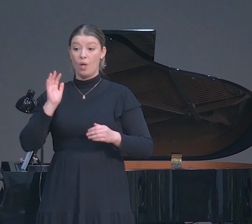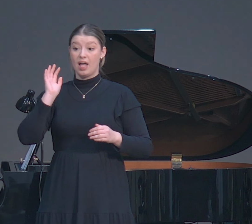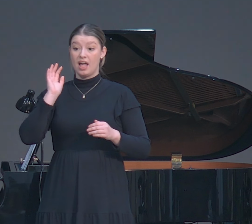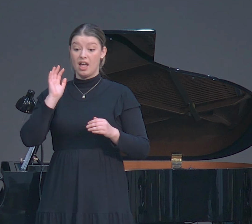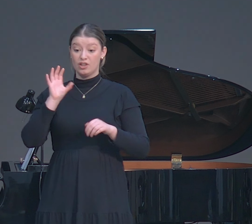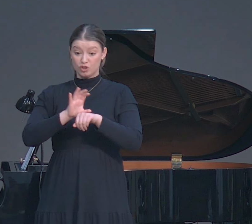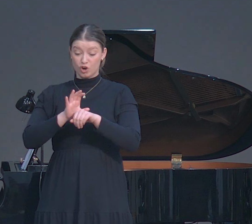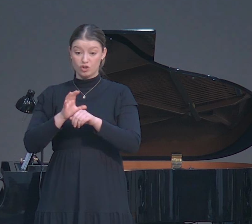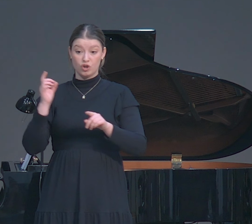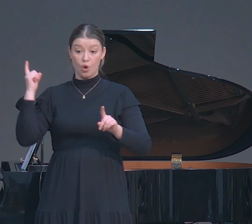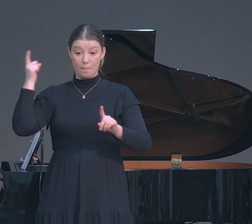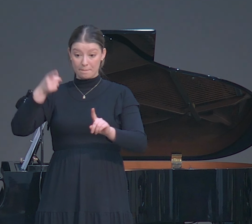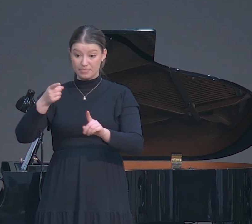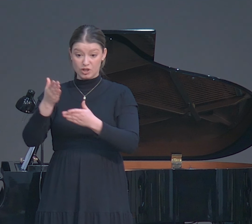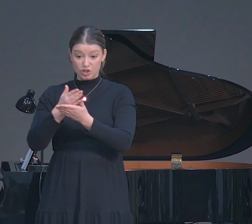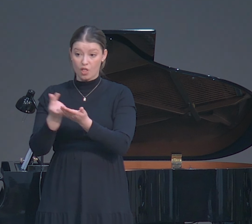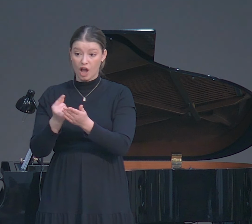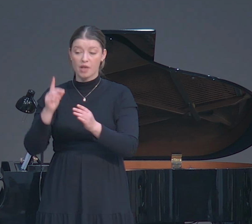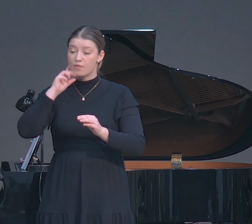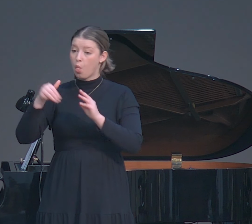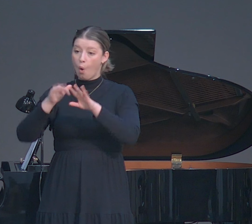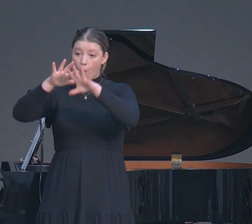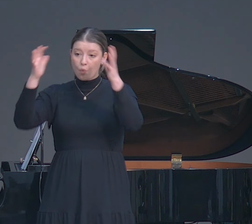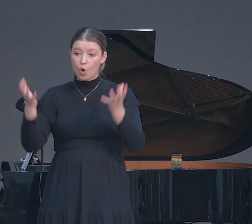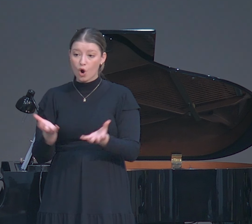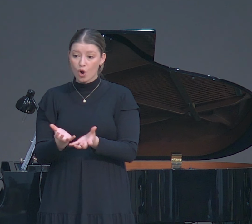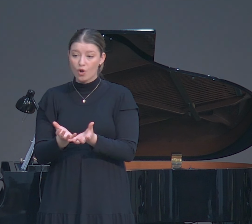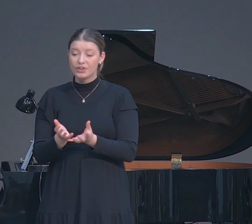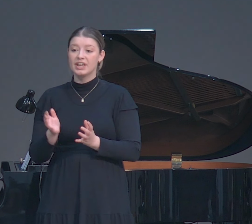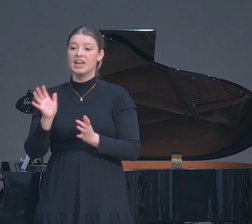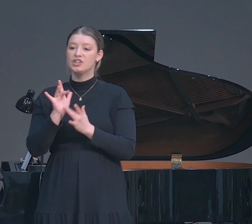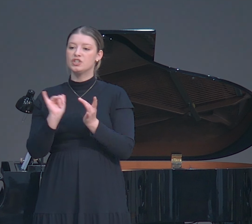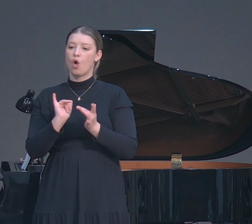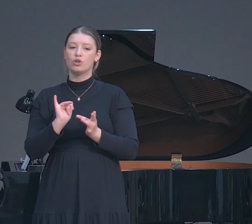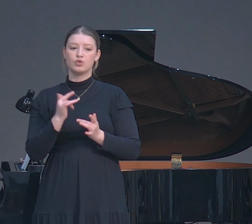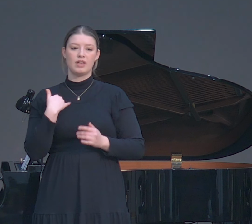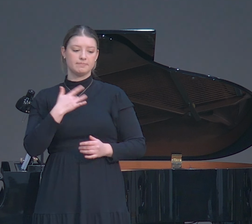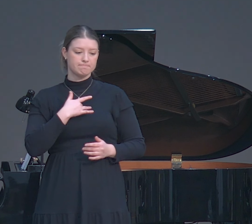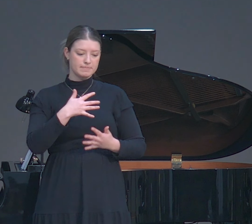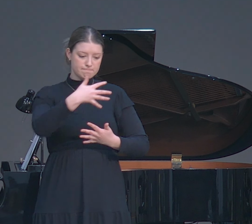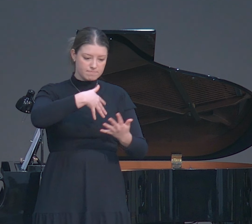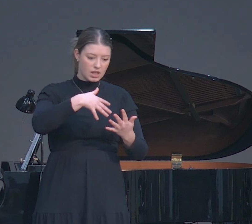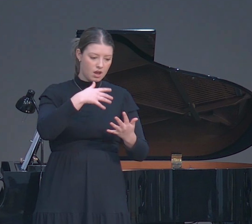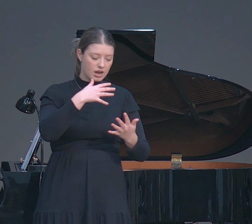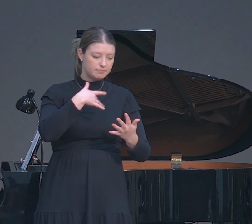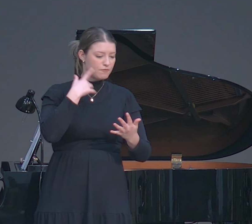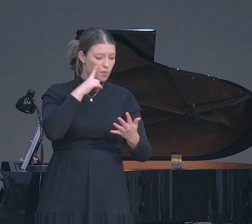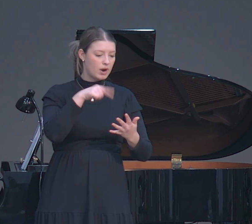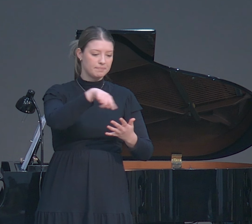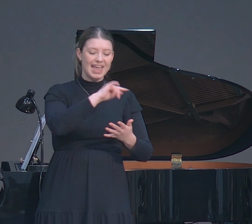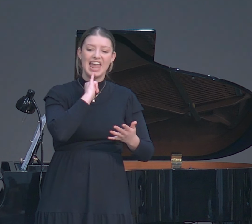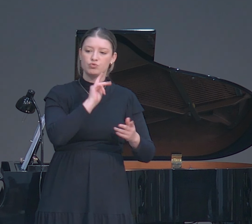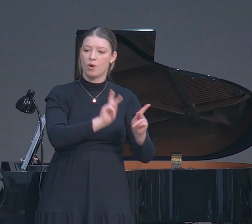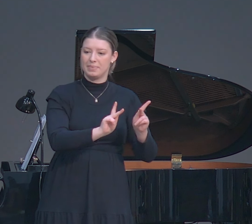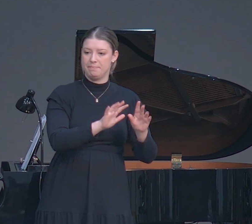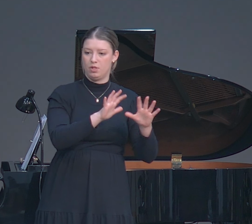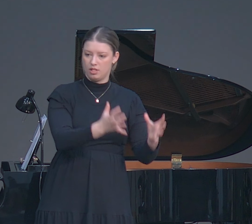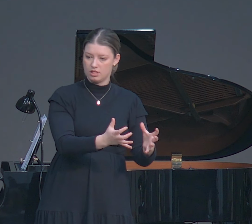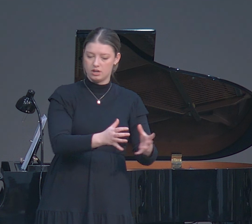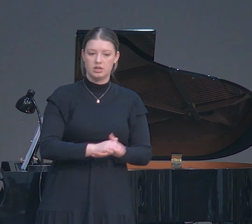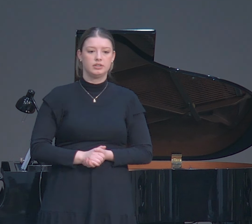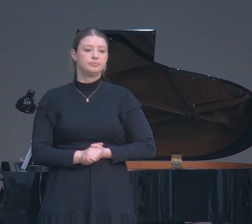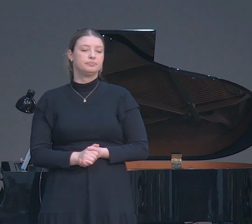still continue the mission among the nation. In fact, we're going to see a little bit more of this and understand